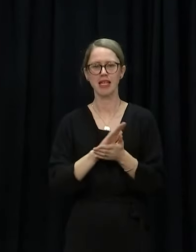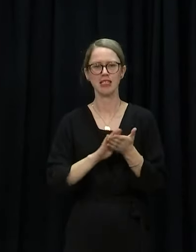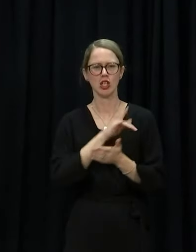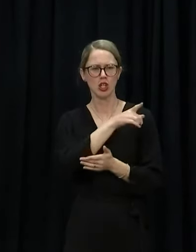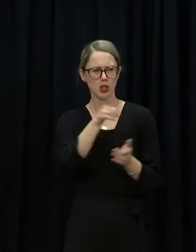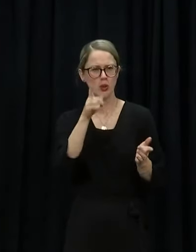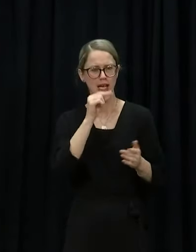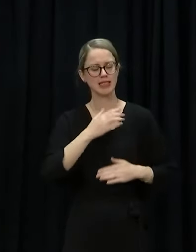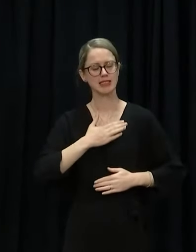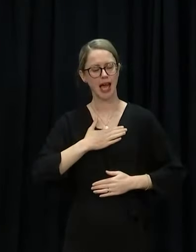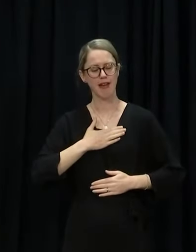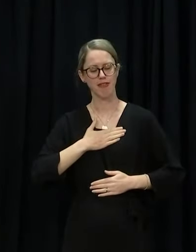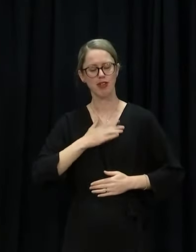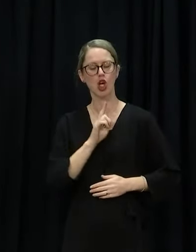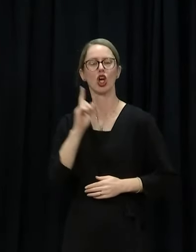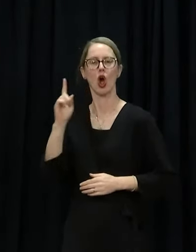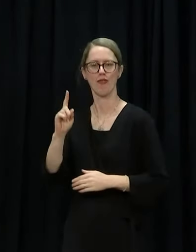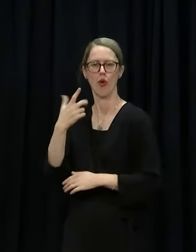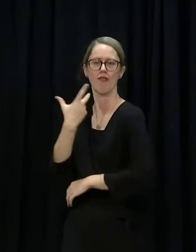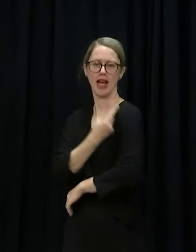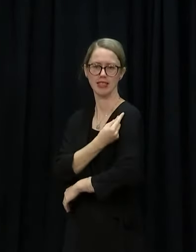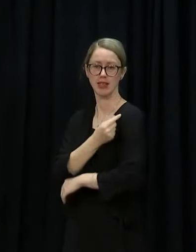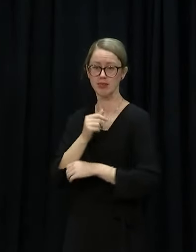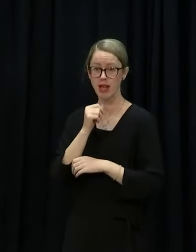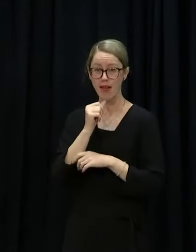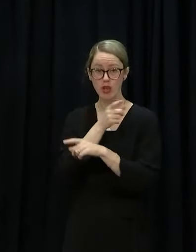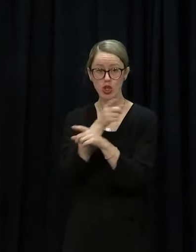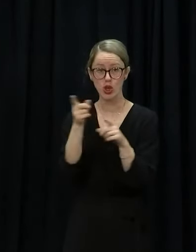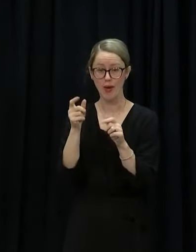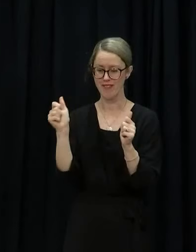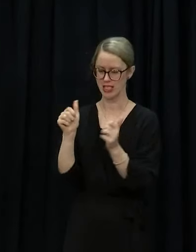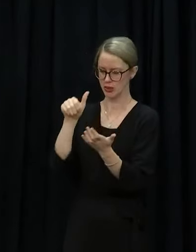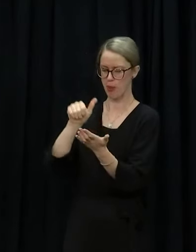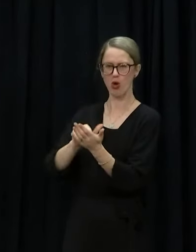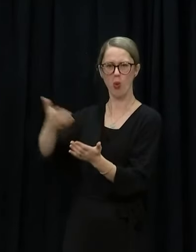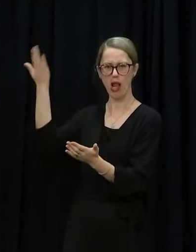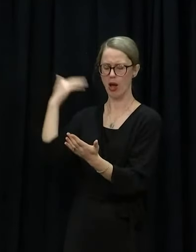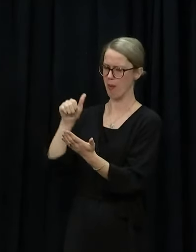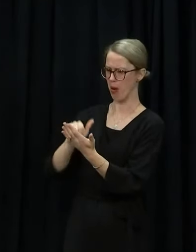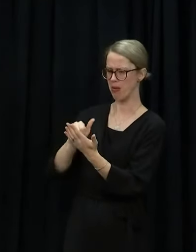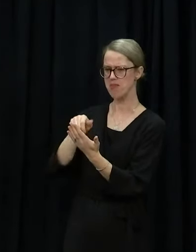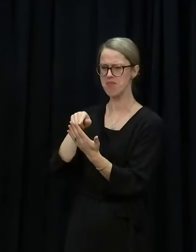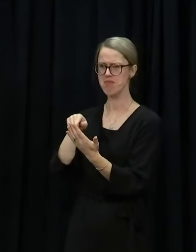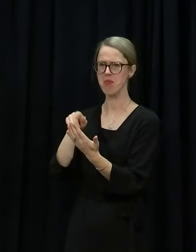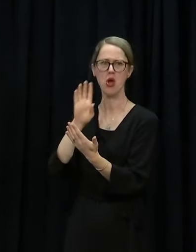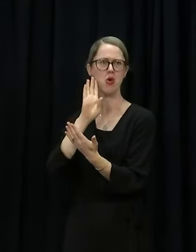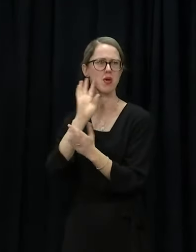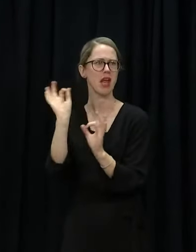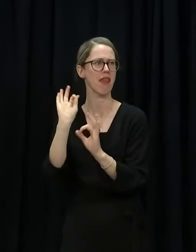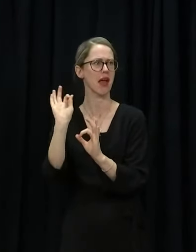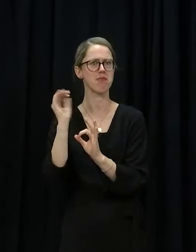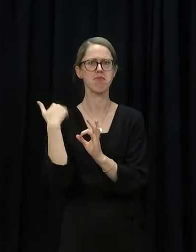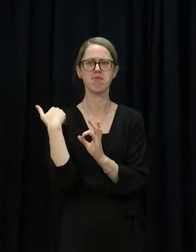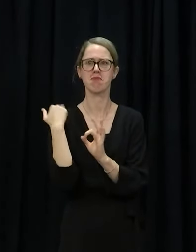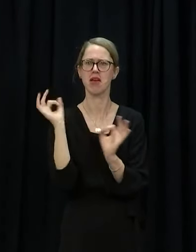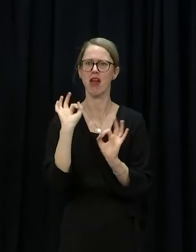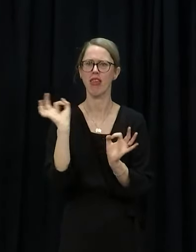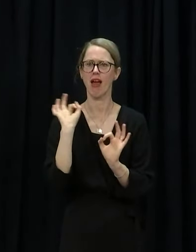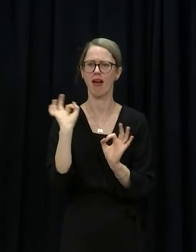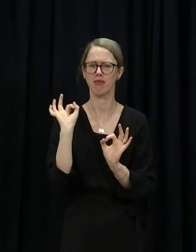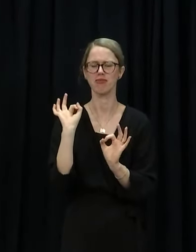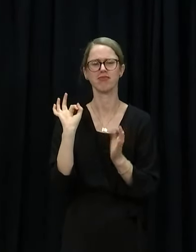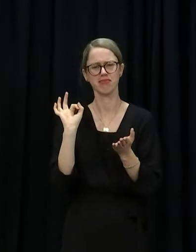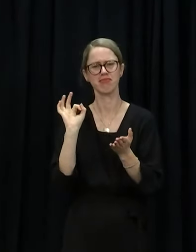stay safe while we vaccinate. So please, if you have a booking and you have not had any other communication from your